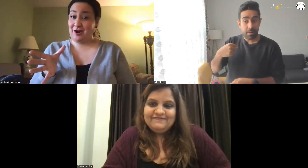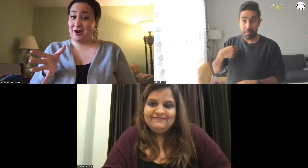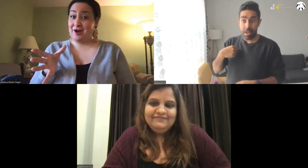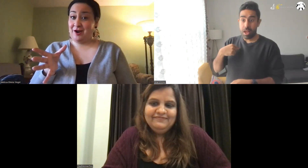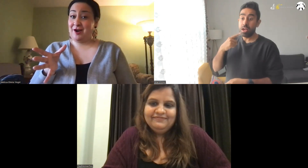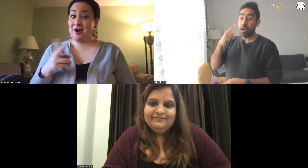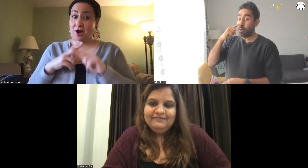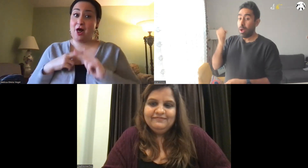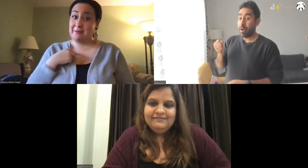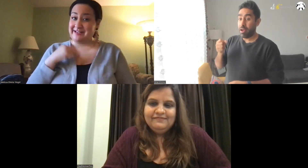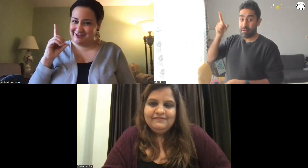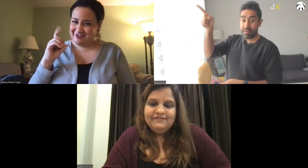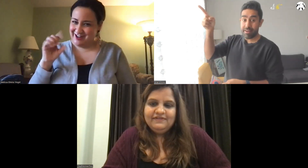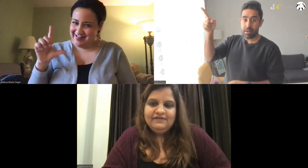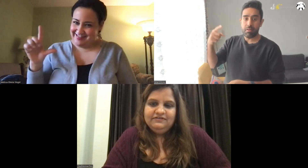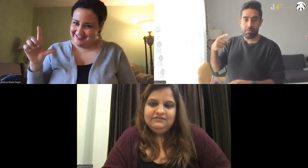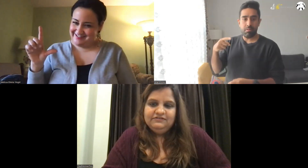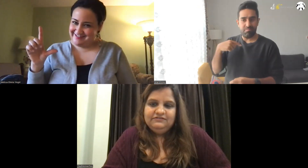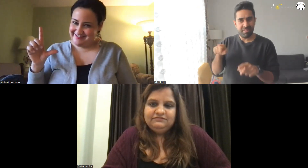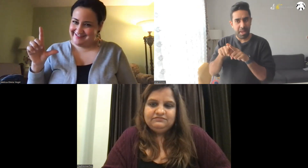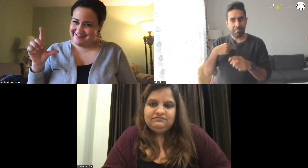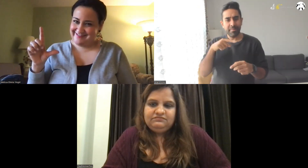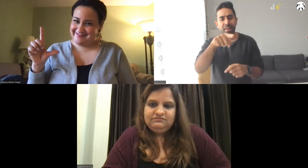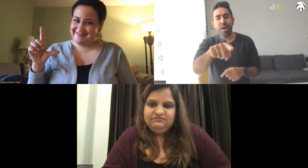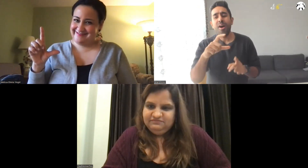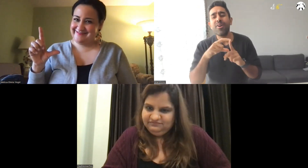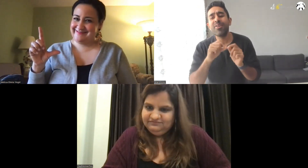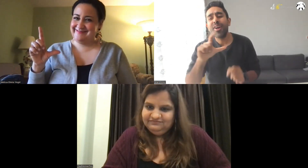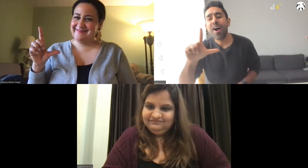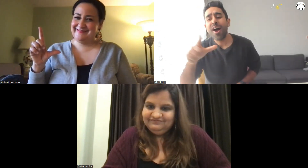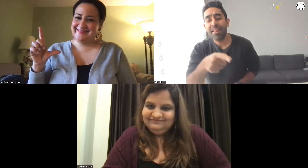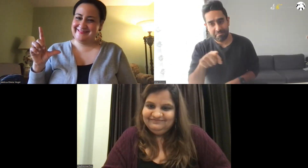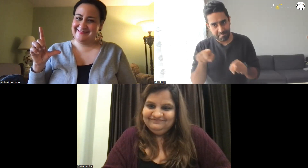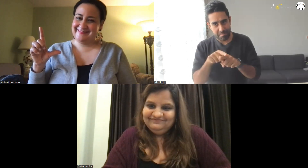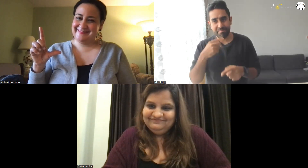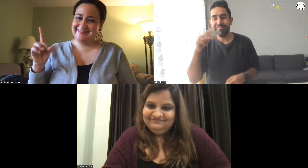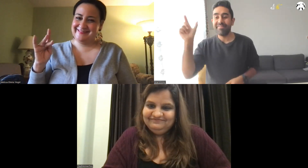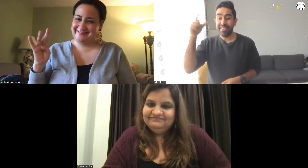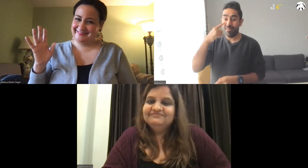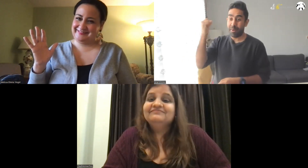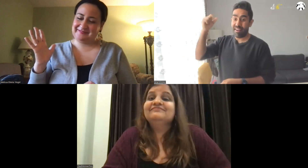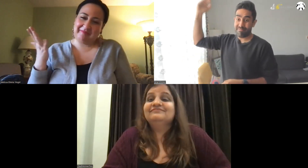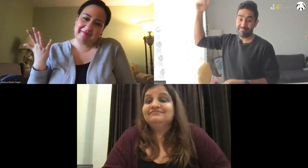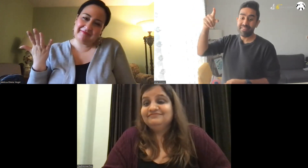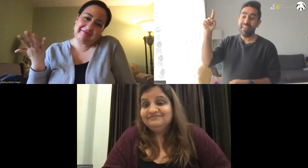So my grandmother, Melissa here, she also said, "Oh, you're a doll." She said that to me